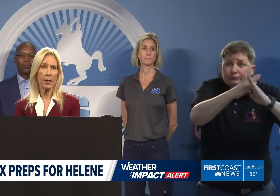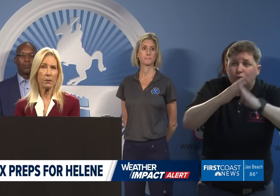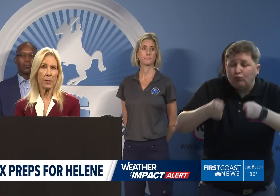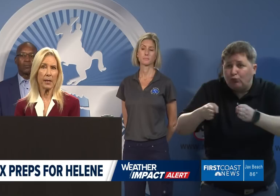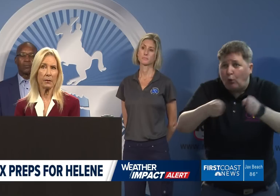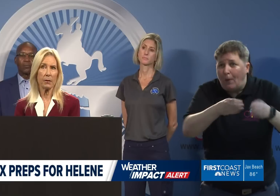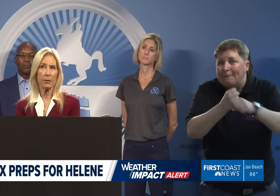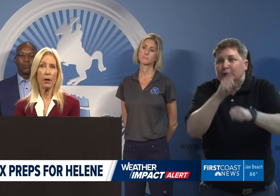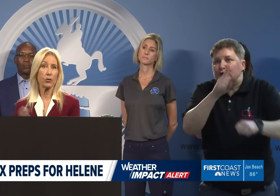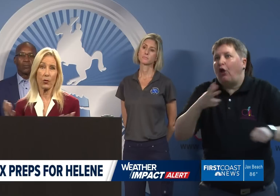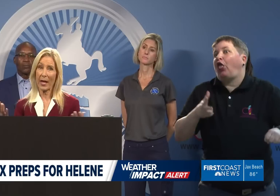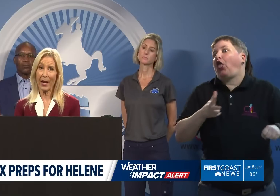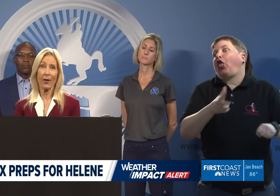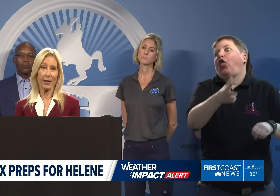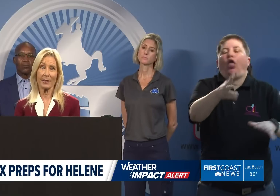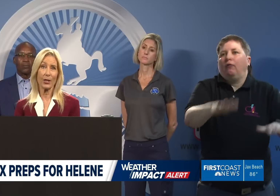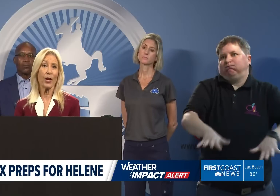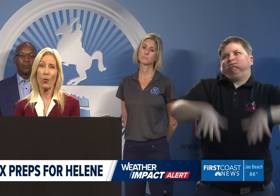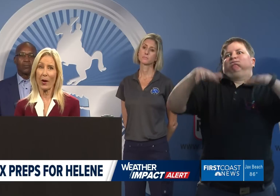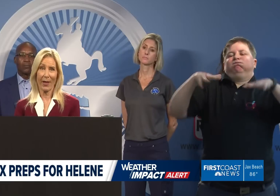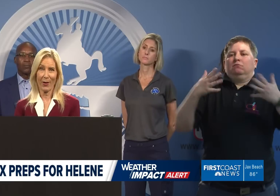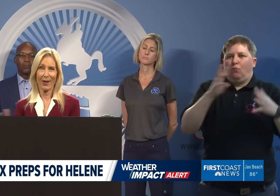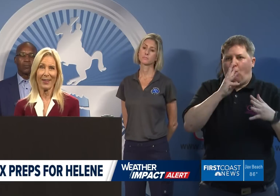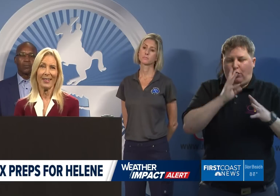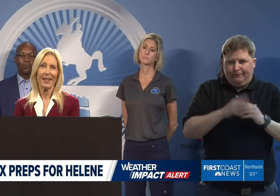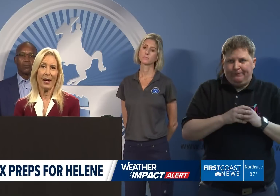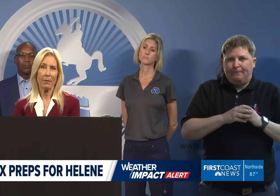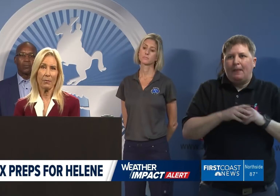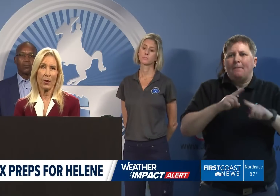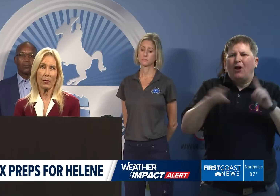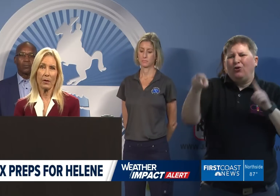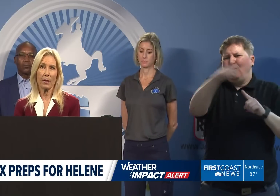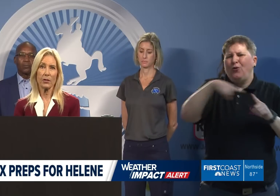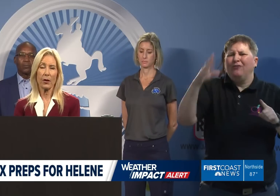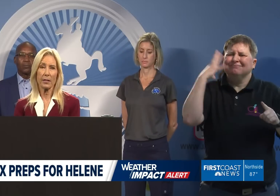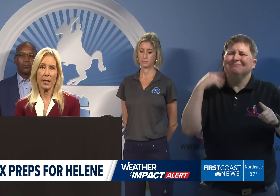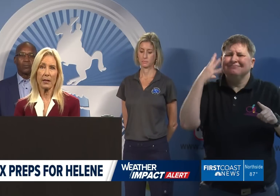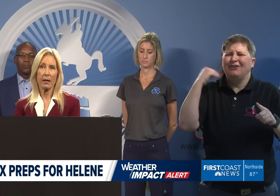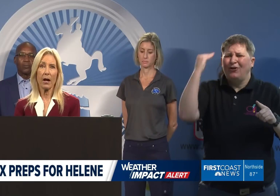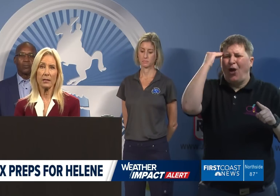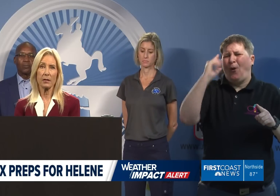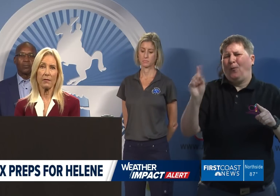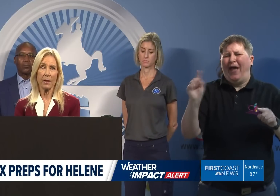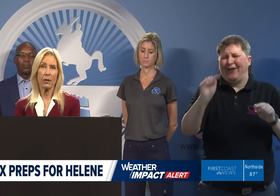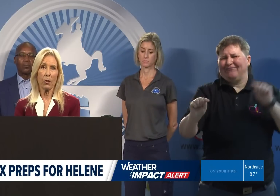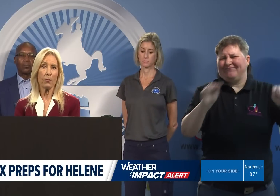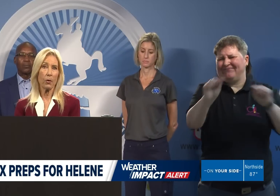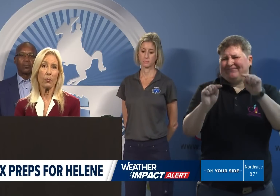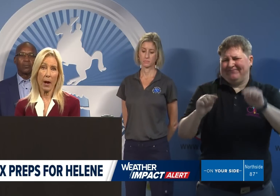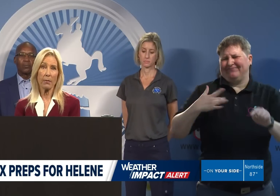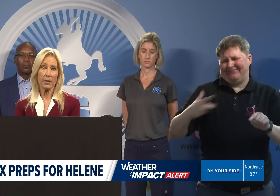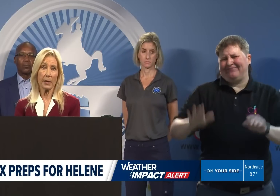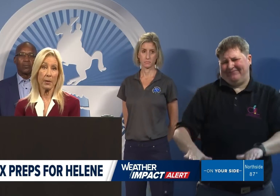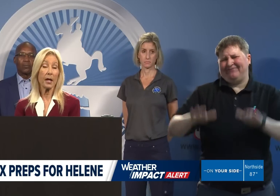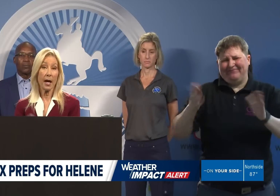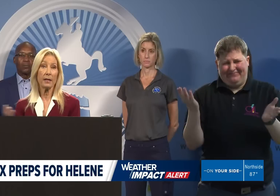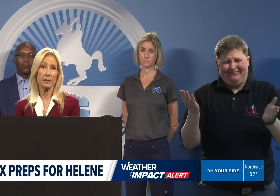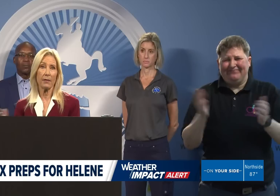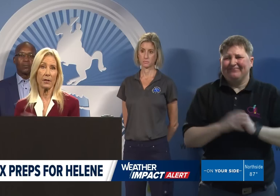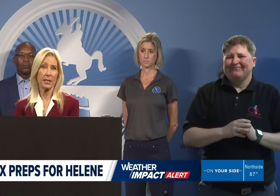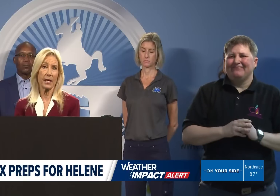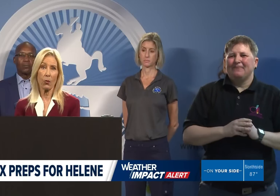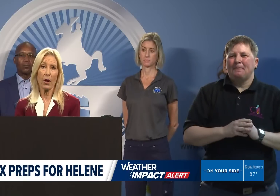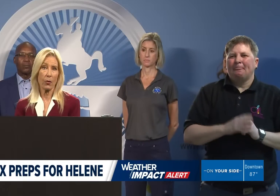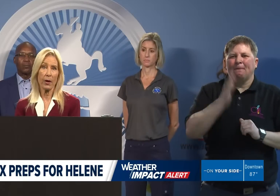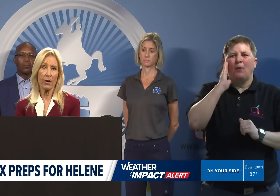water. But those are the areas, where they are. Where those areas that constantly flood will probably,